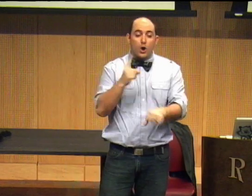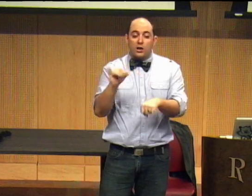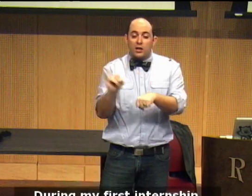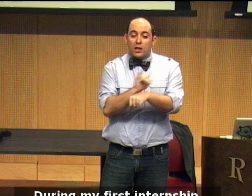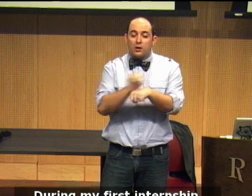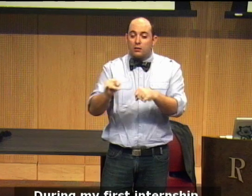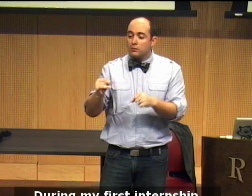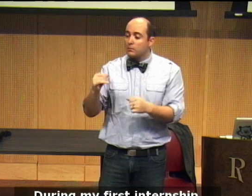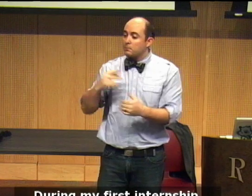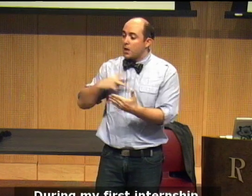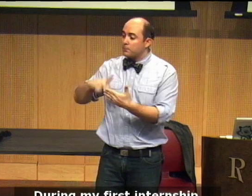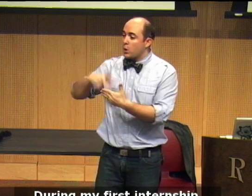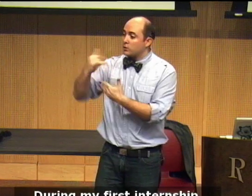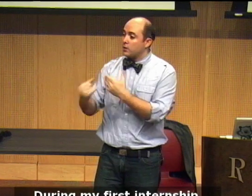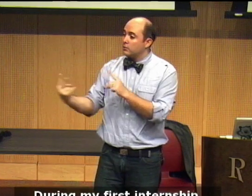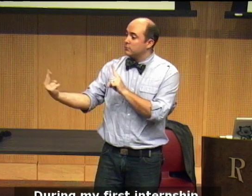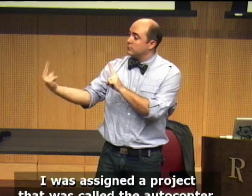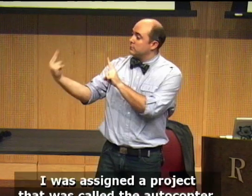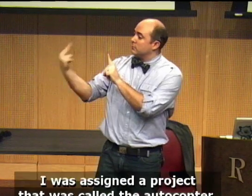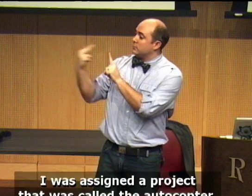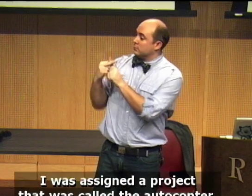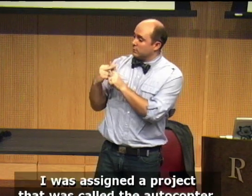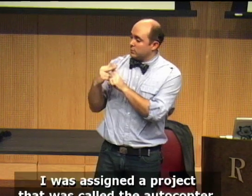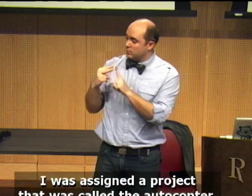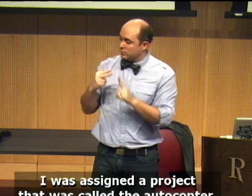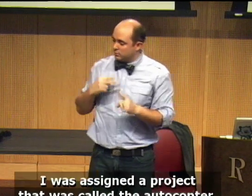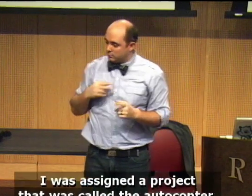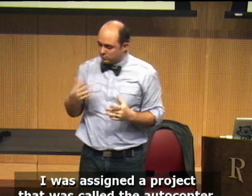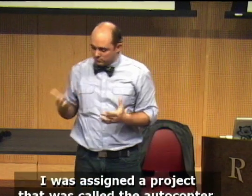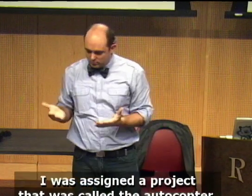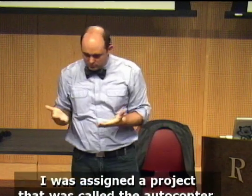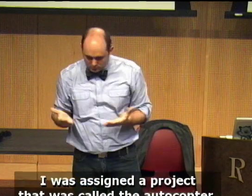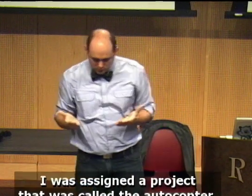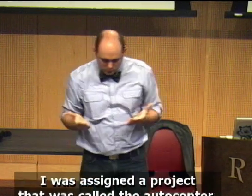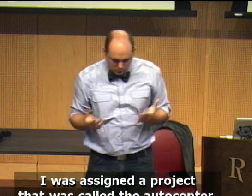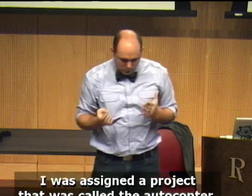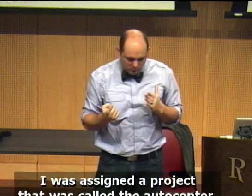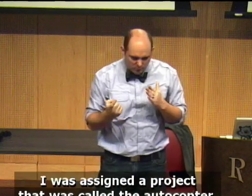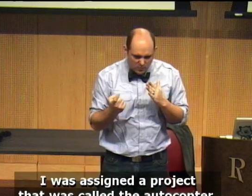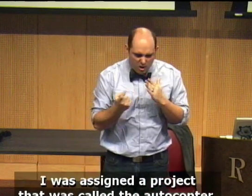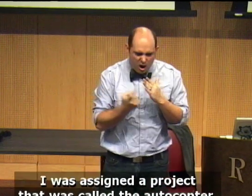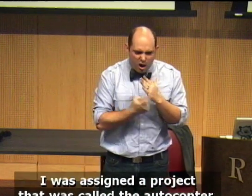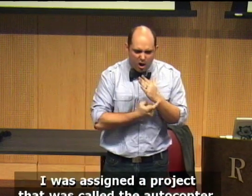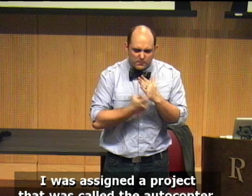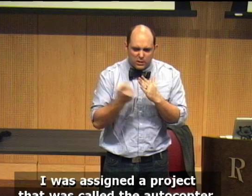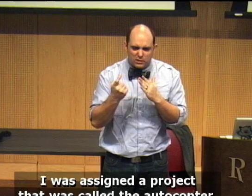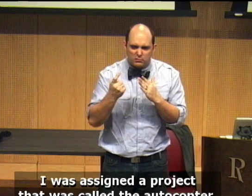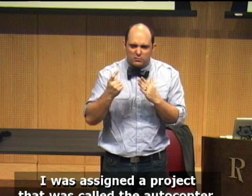During my first internship, I was assigned a project that was called the autocopter.